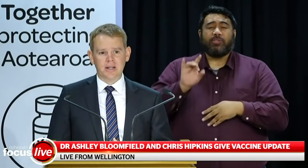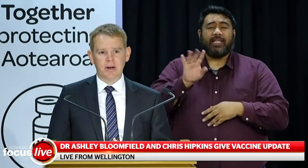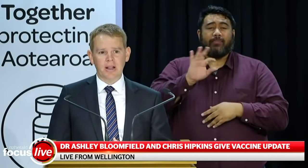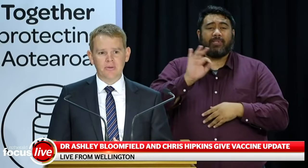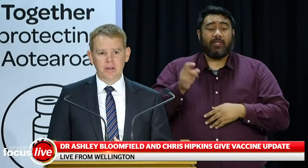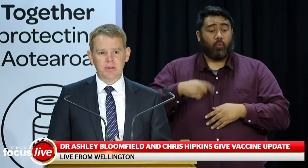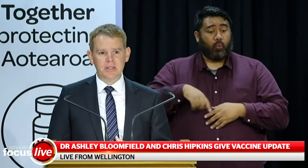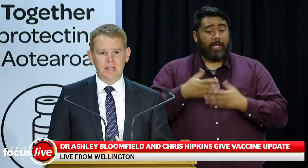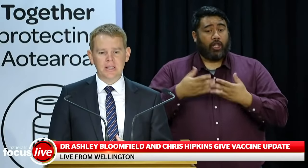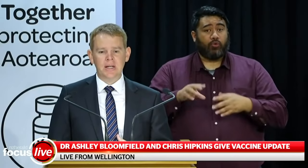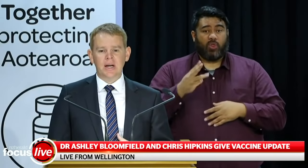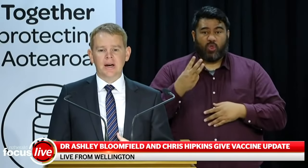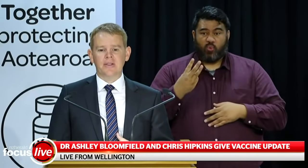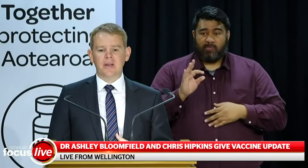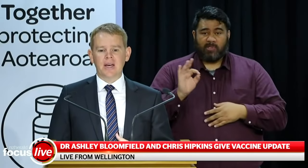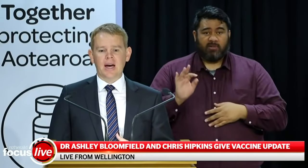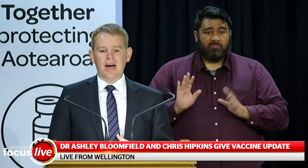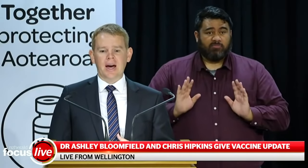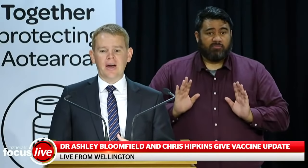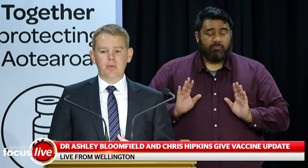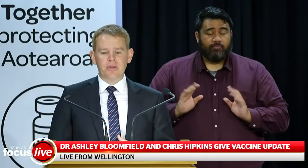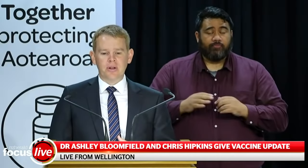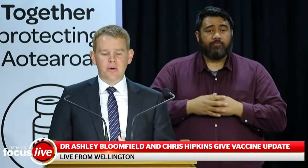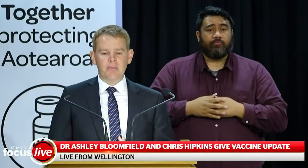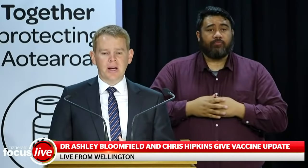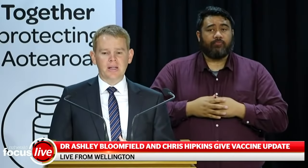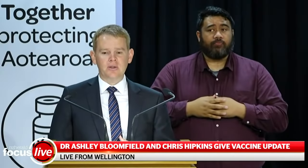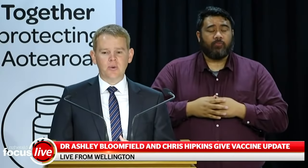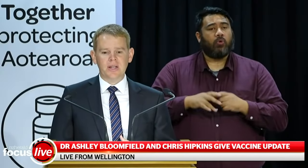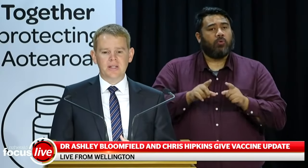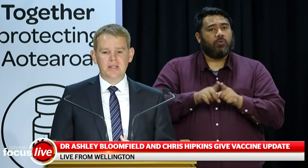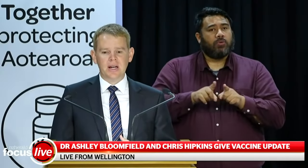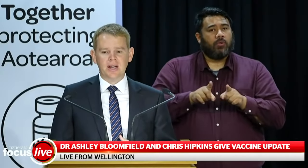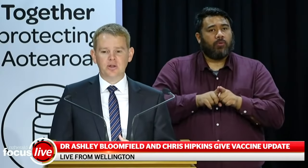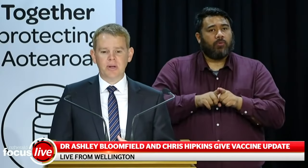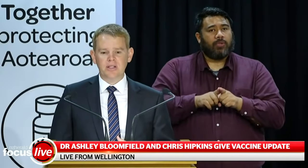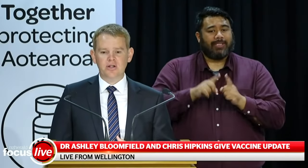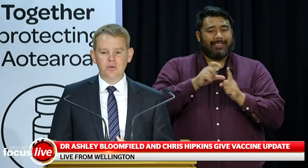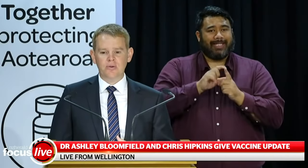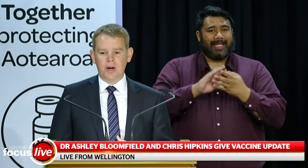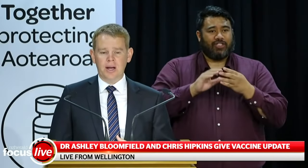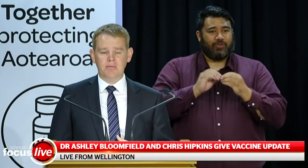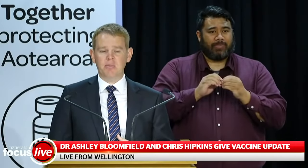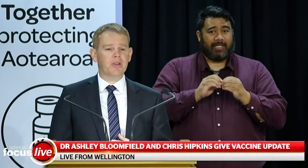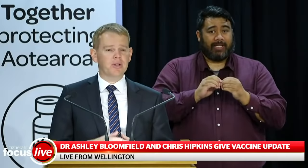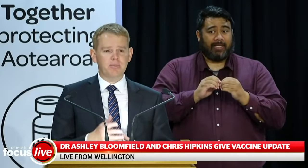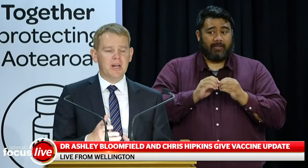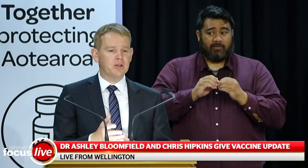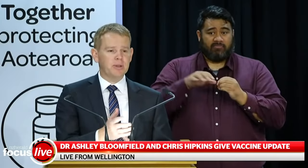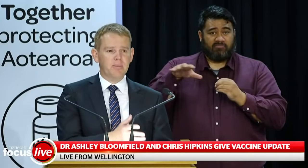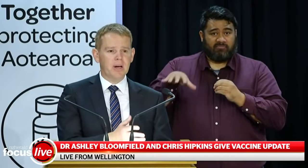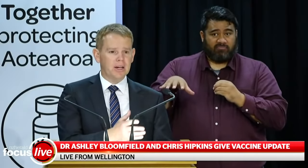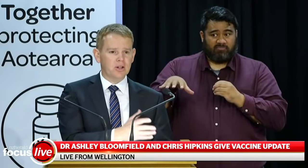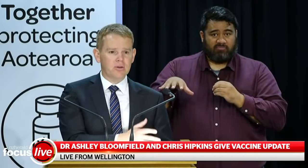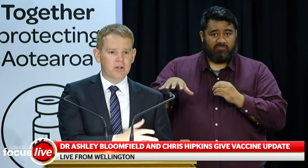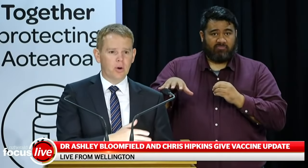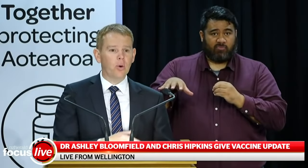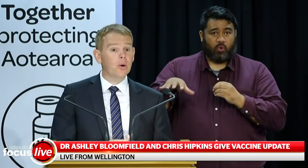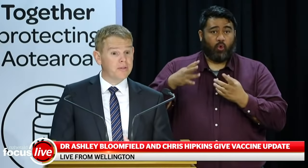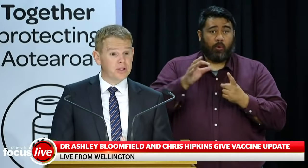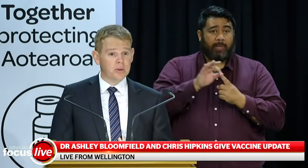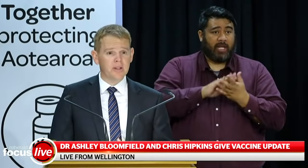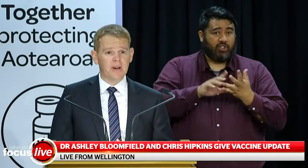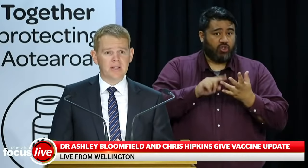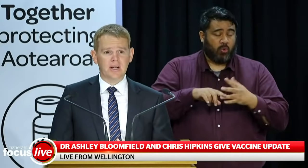currently sitting at about 3%. The other point that I would make is where DHBs do, and whether it's DHBs, PHOs,